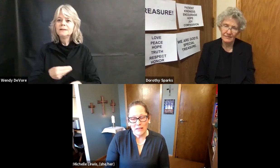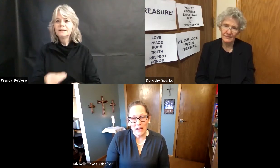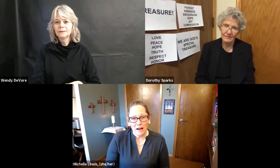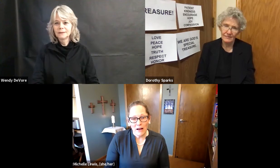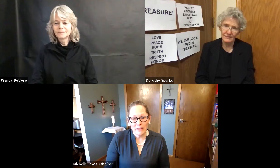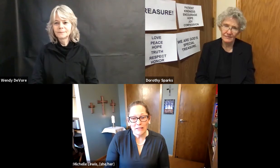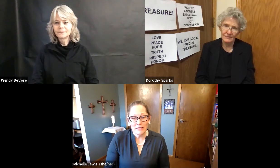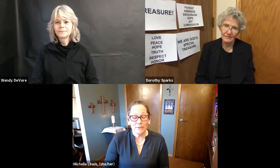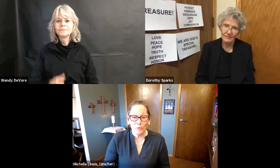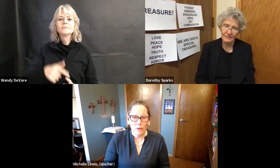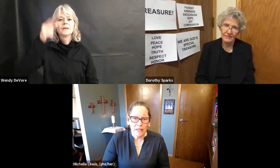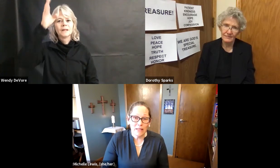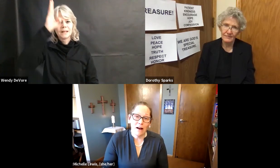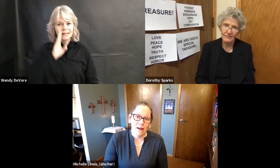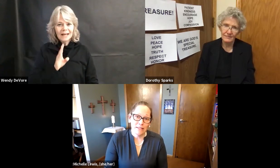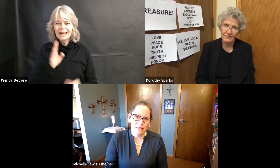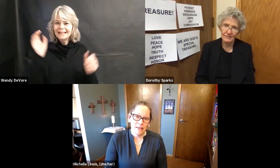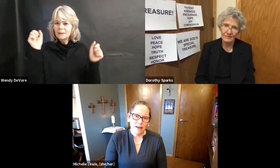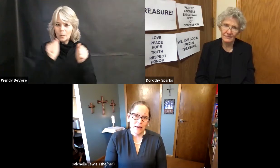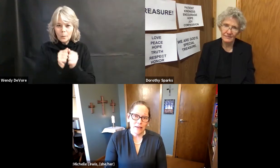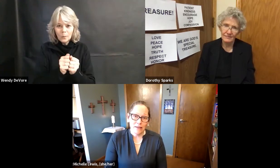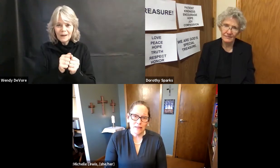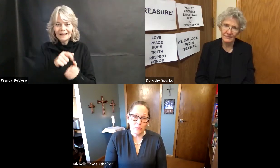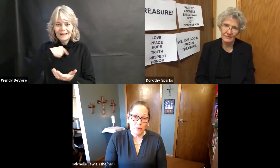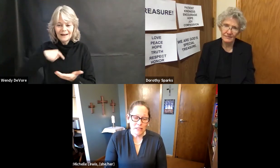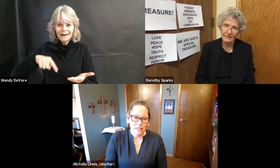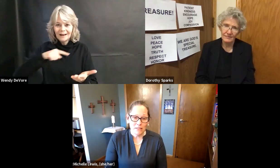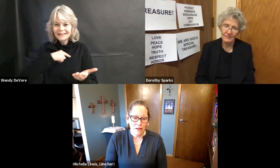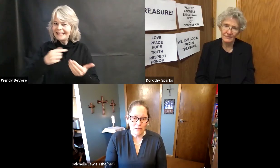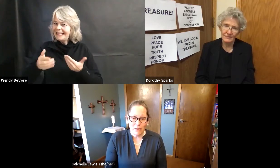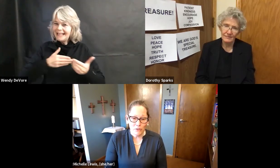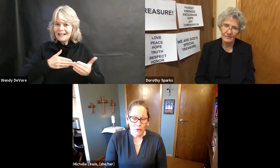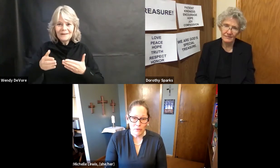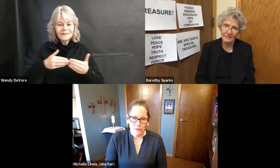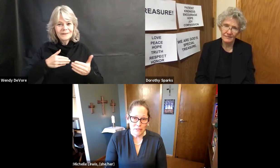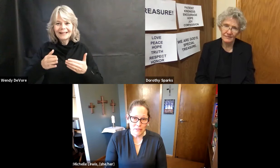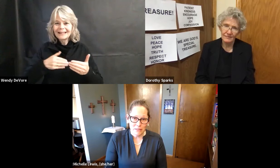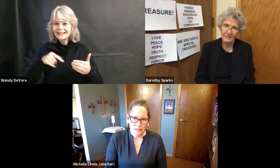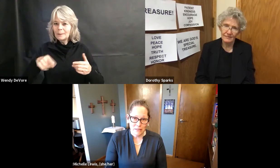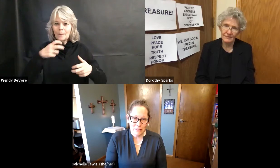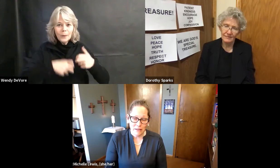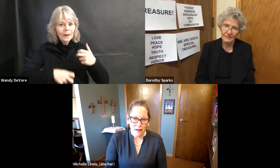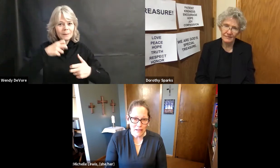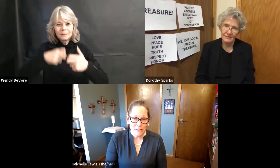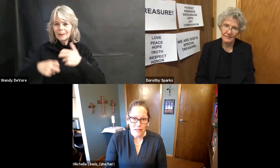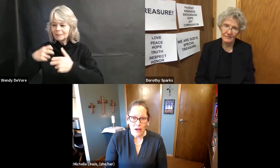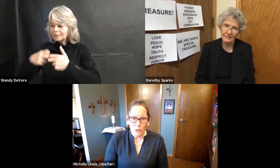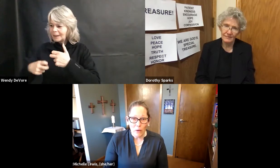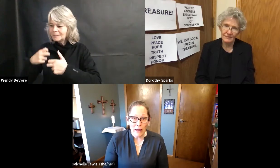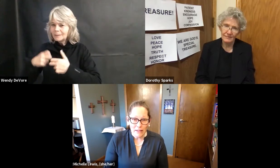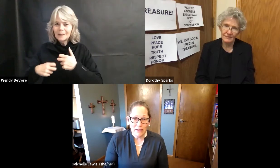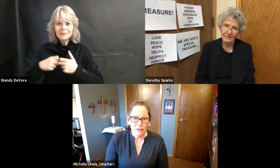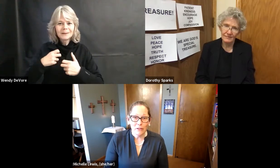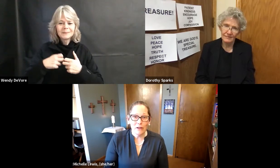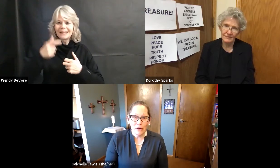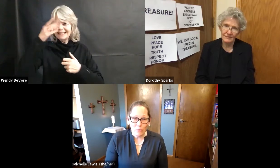And that God is with us in the midst of our troubles. God is